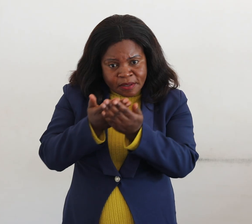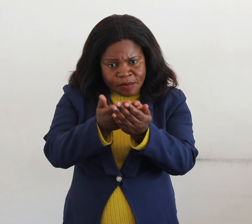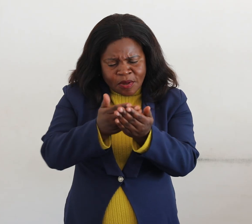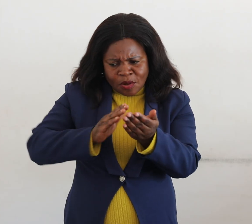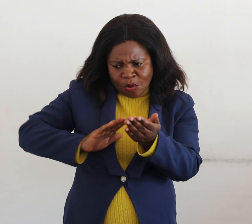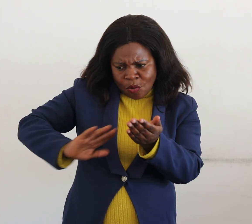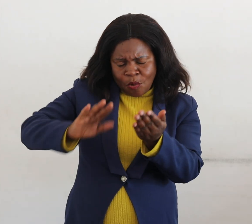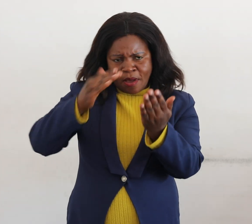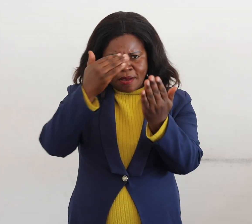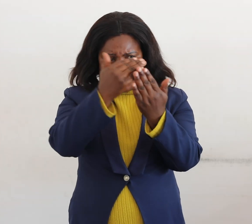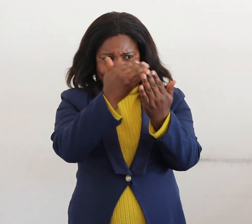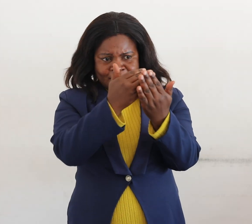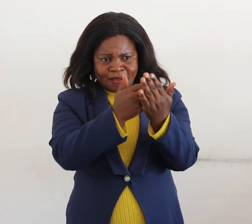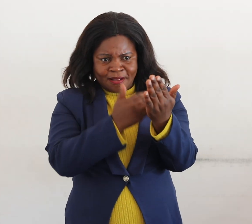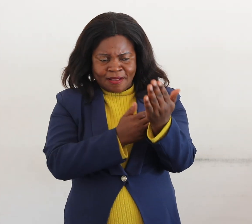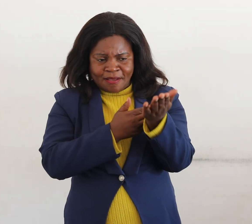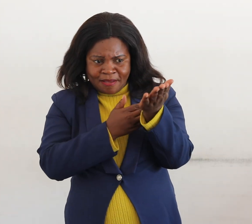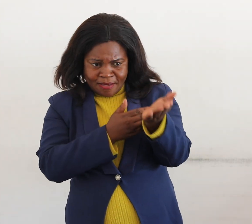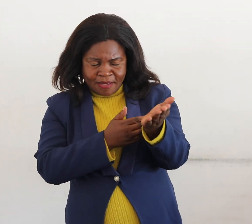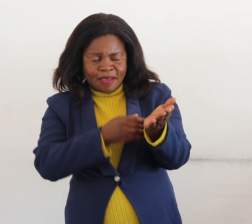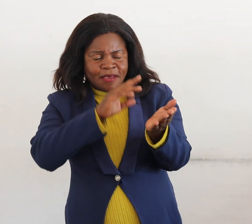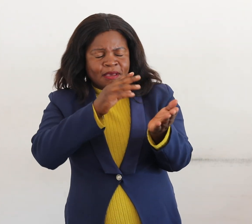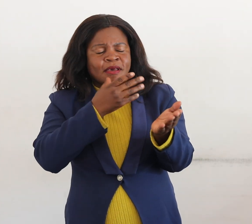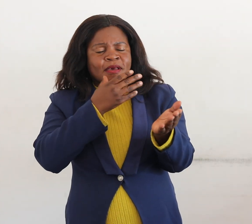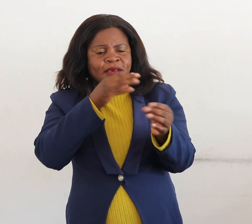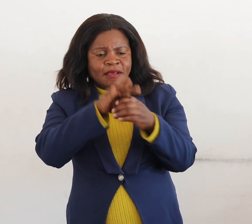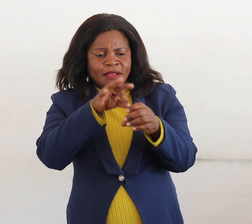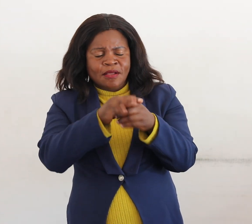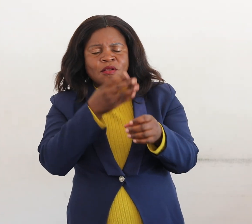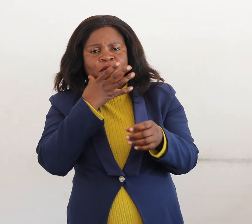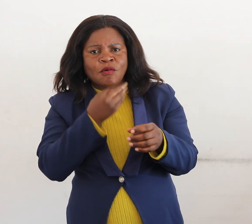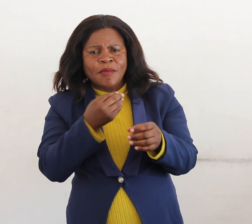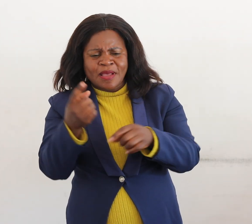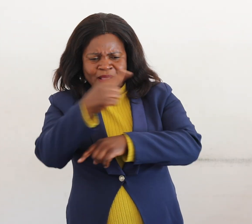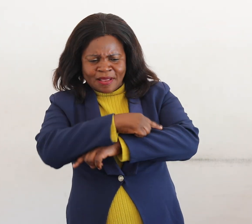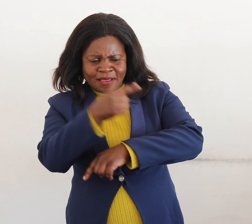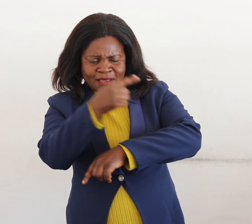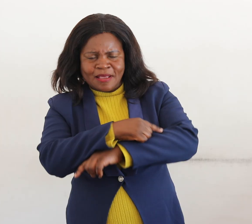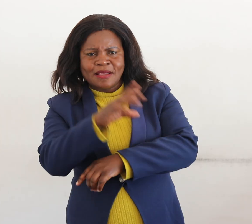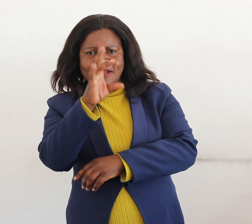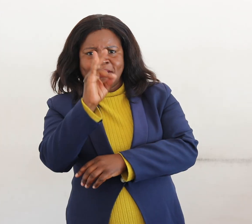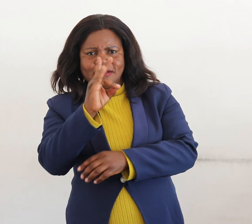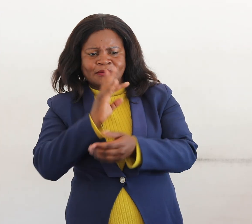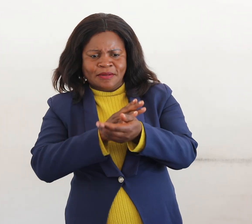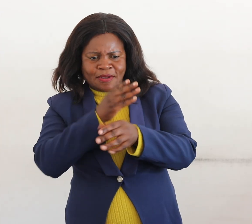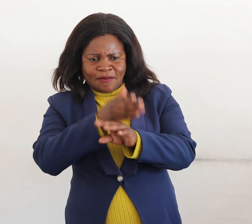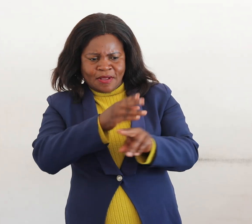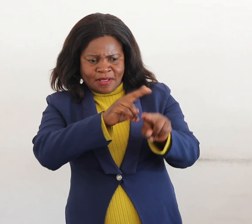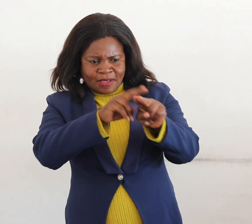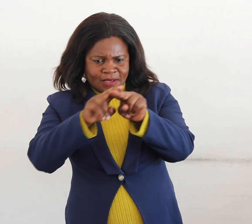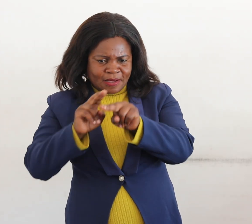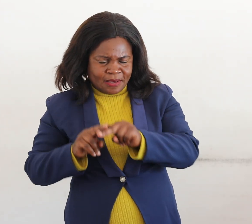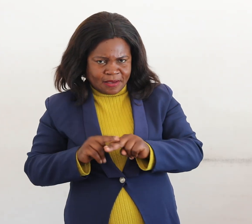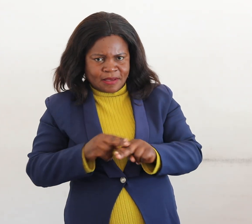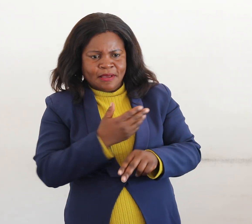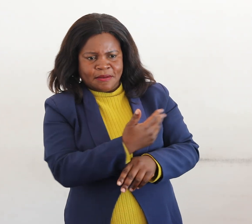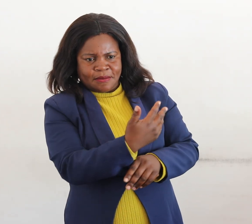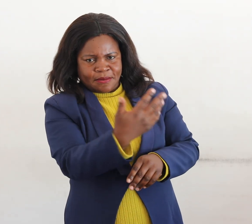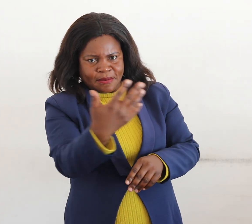to the Electoral Commission within 7 days after seats are distributed. The